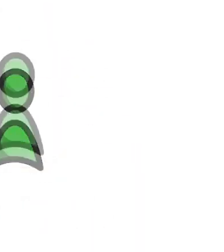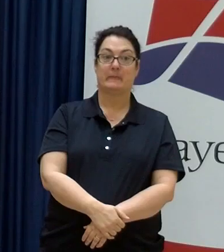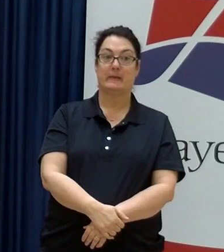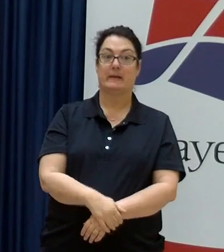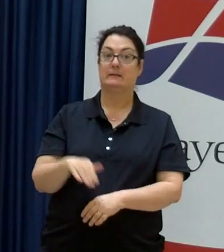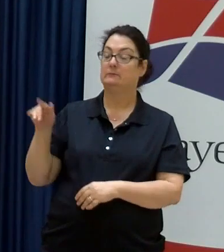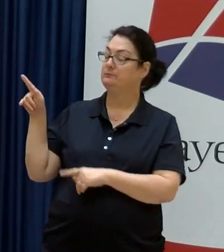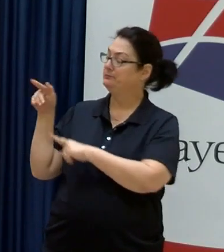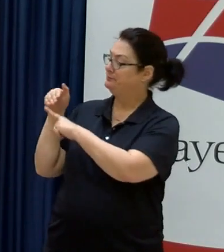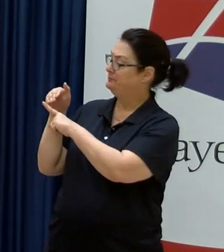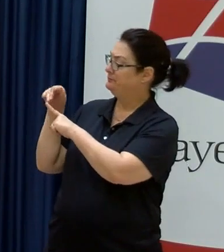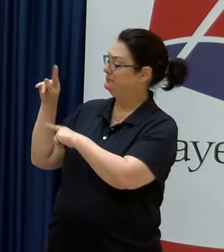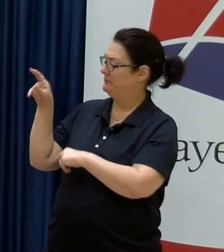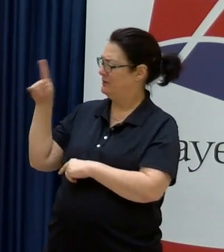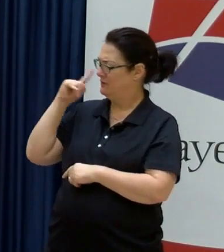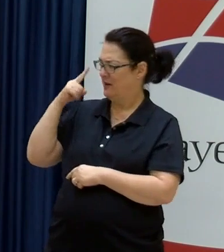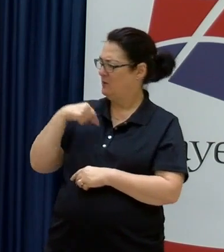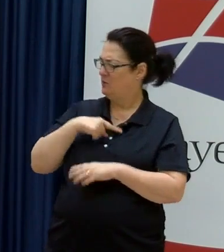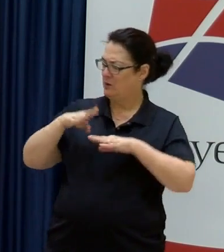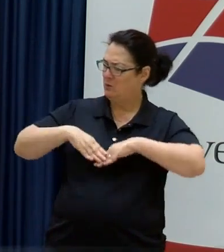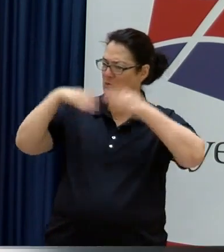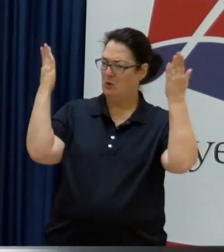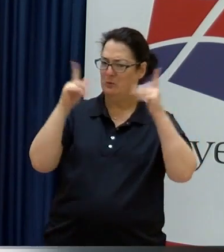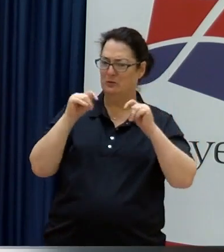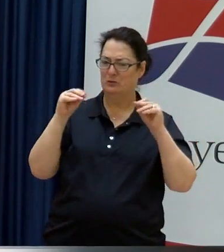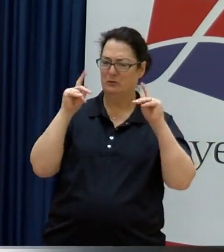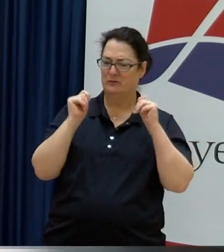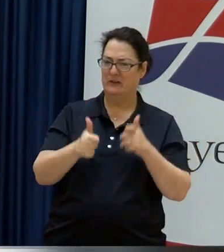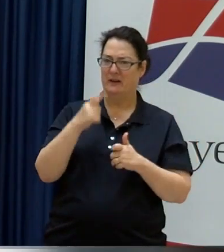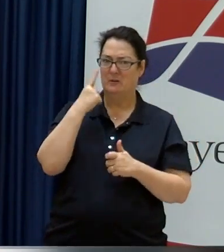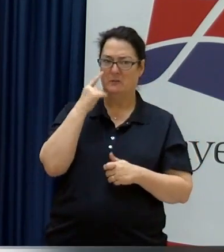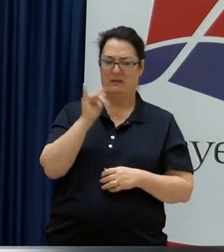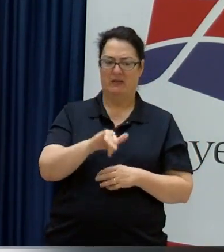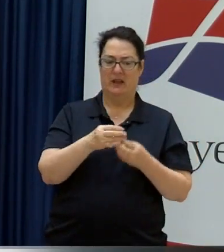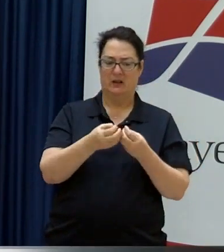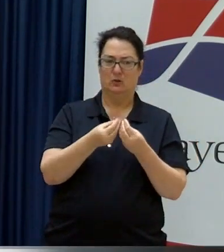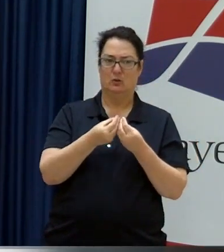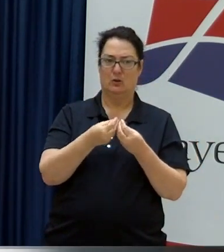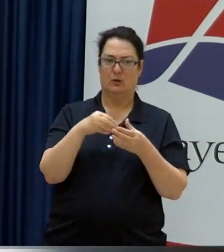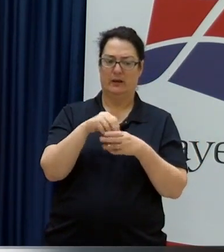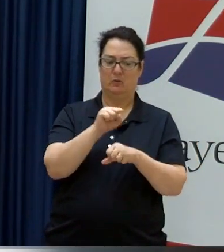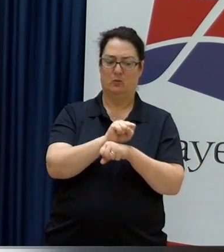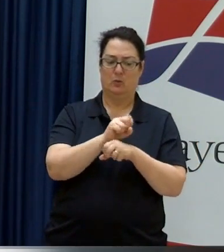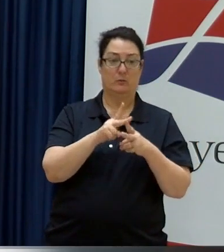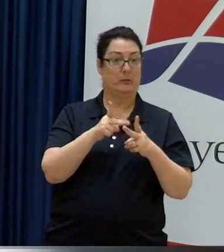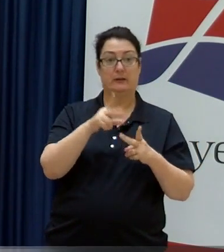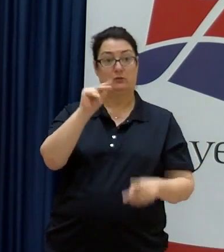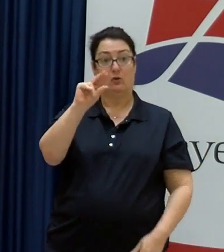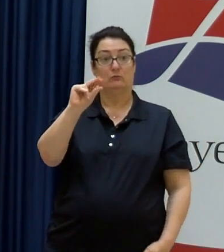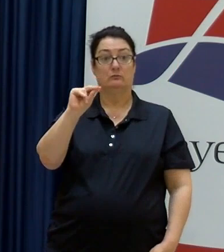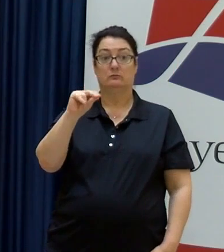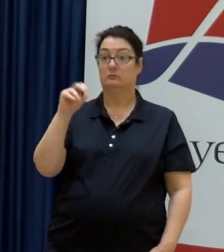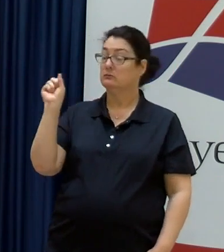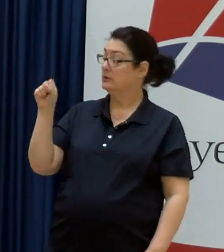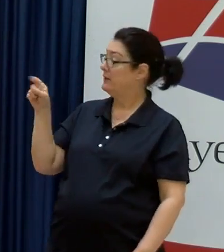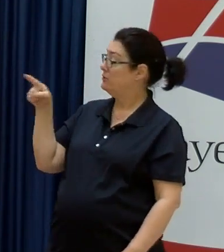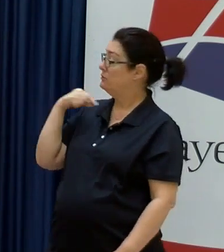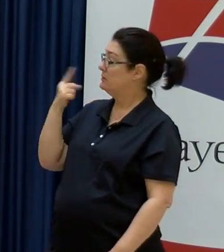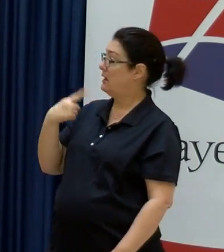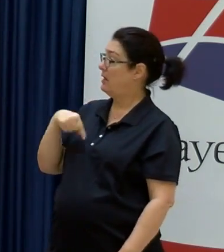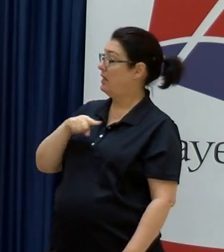COVID-19. Do you think that we opened up too quickly considering the clusters that we're seeing in workplaces? No. And can you tell us